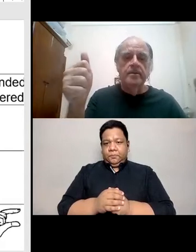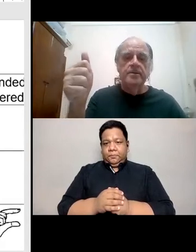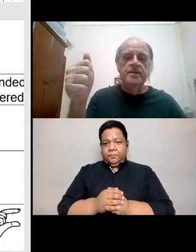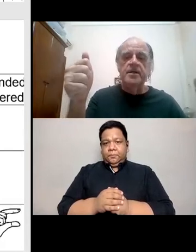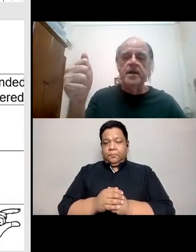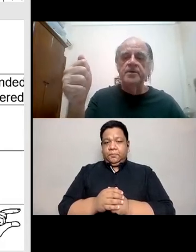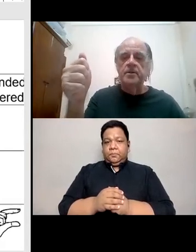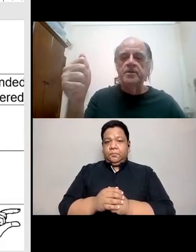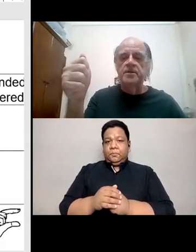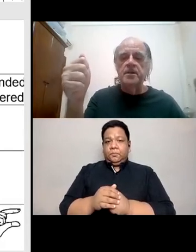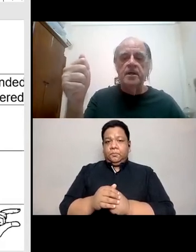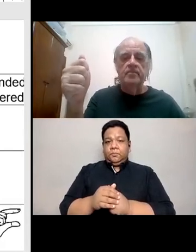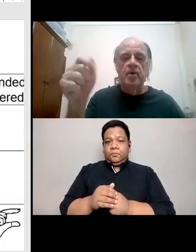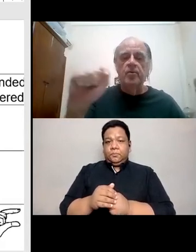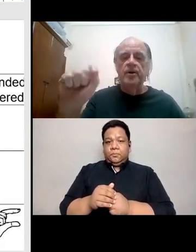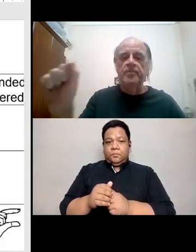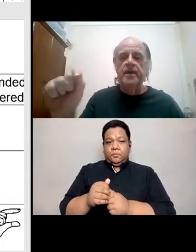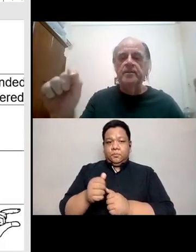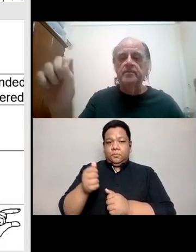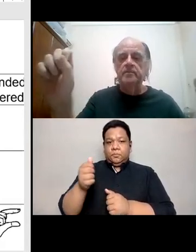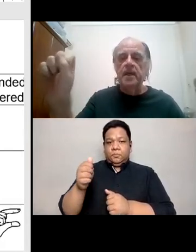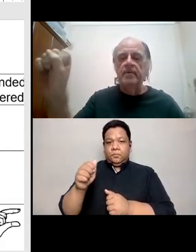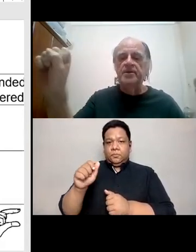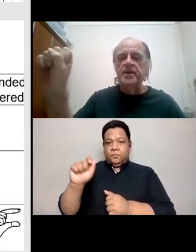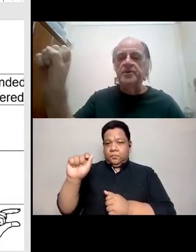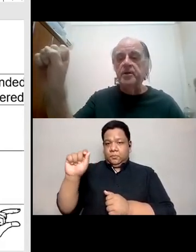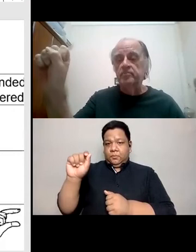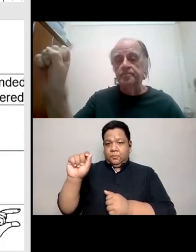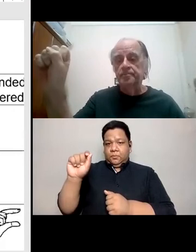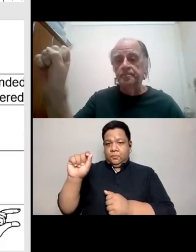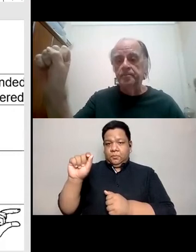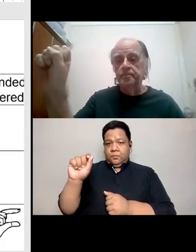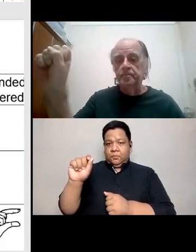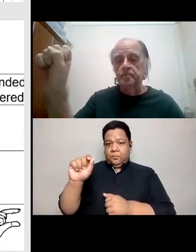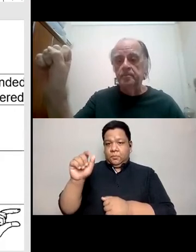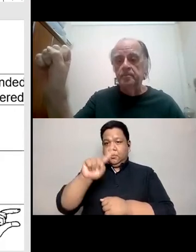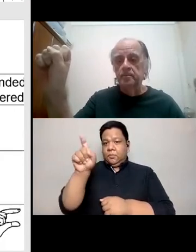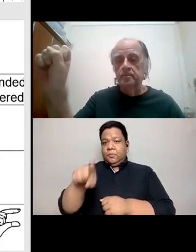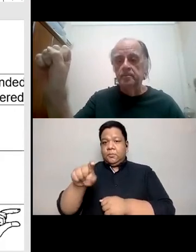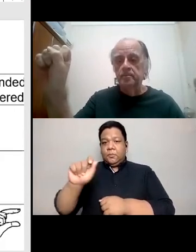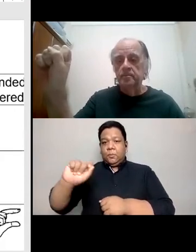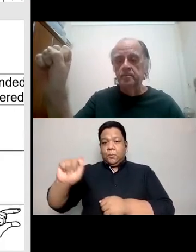Okay, does this sign, ballpoint pen, have this handshake?